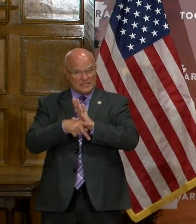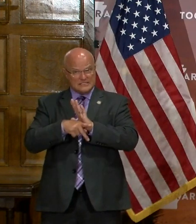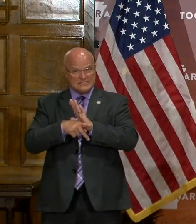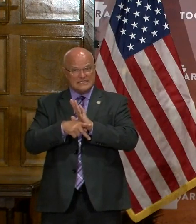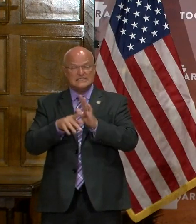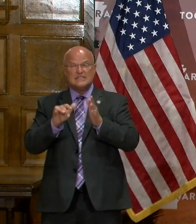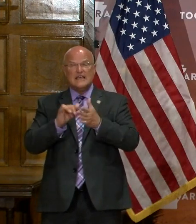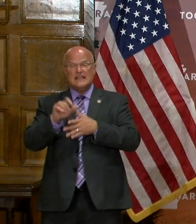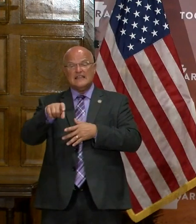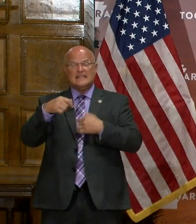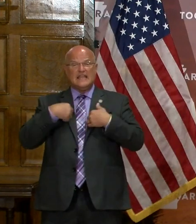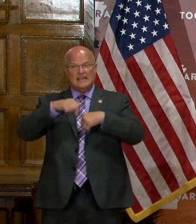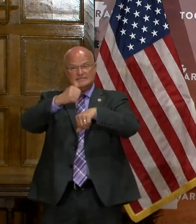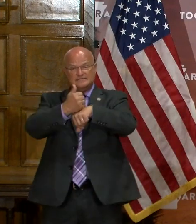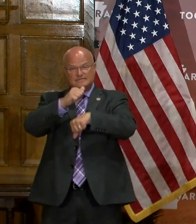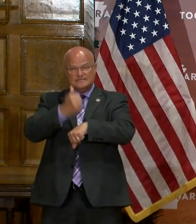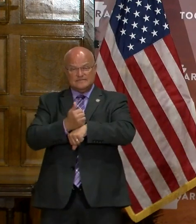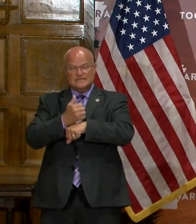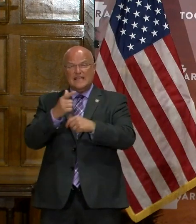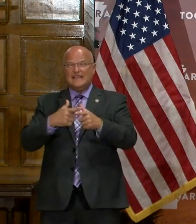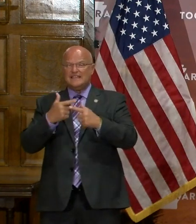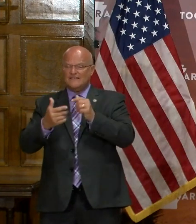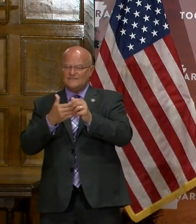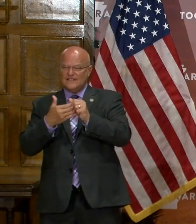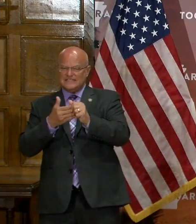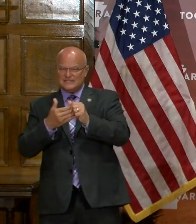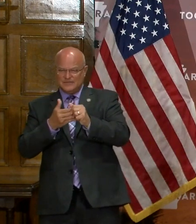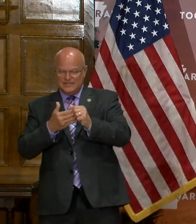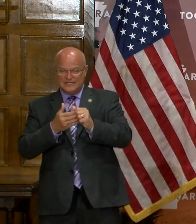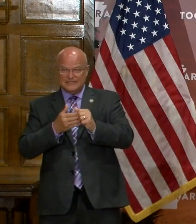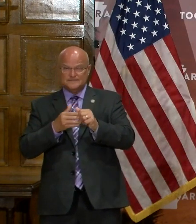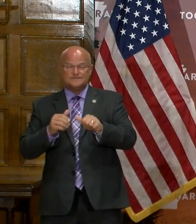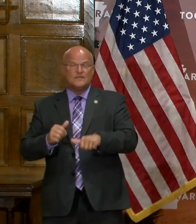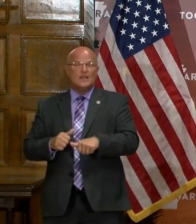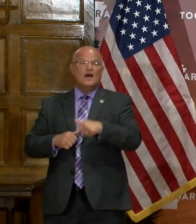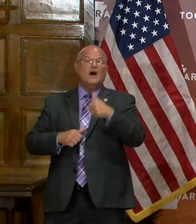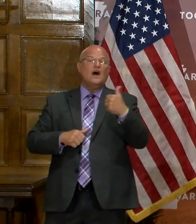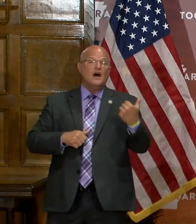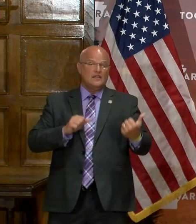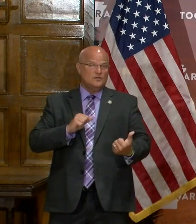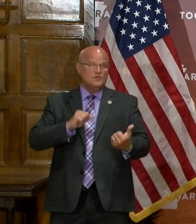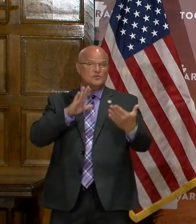policies that they need to have some flexibility. Others that we might be able